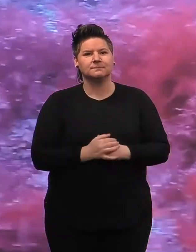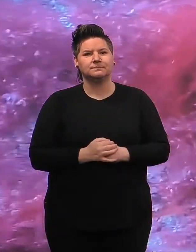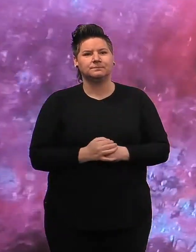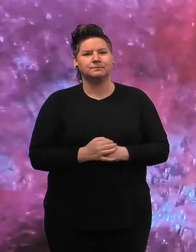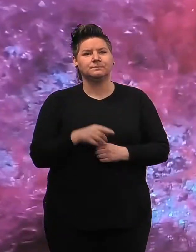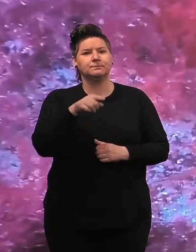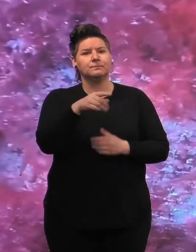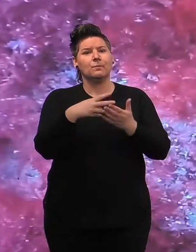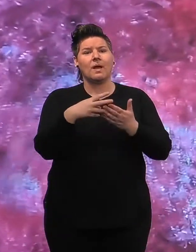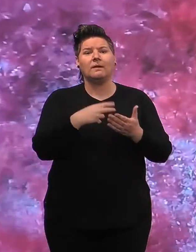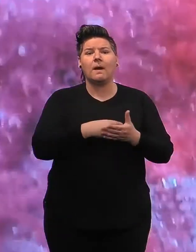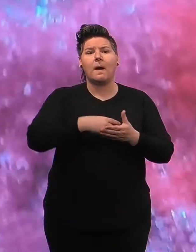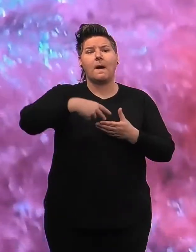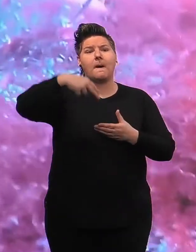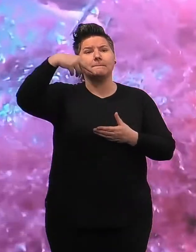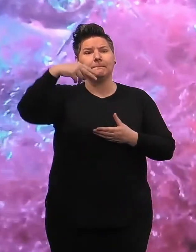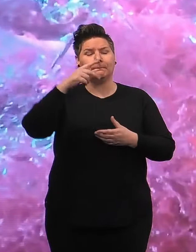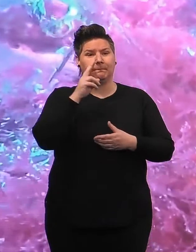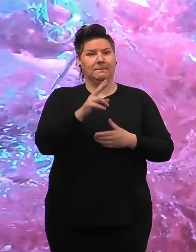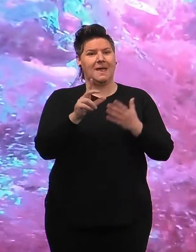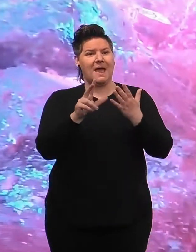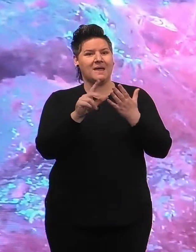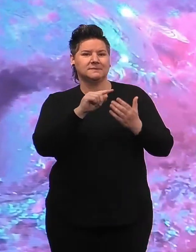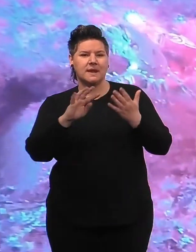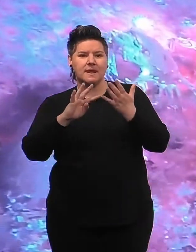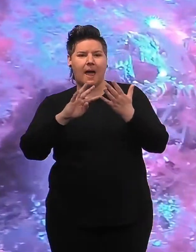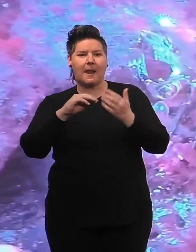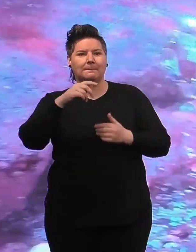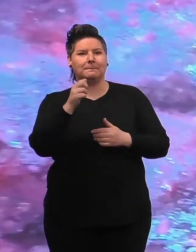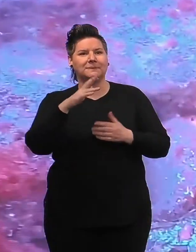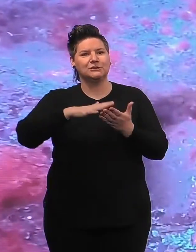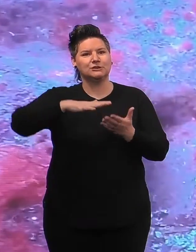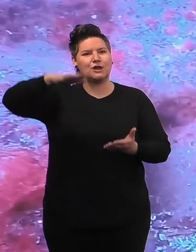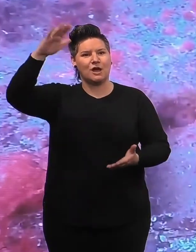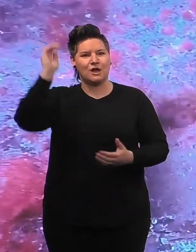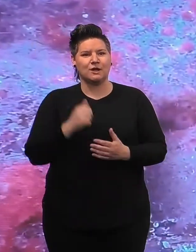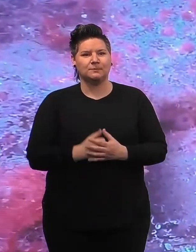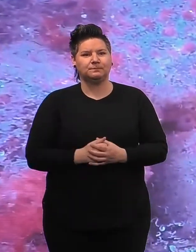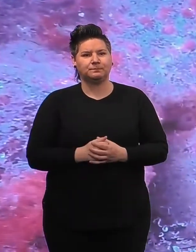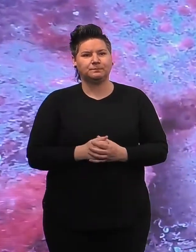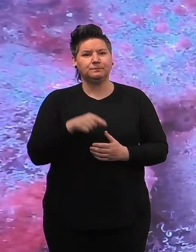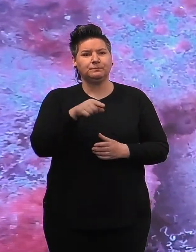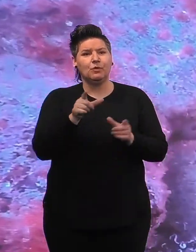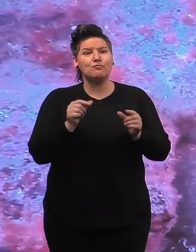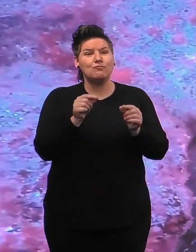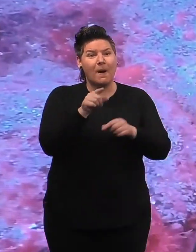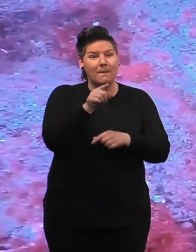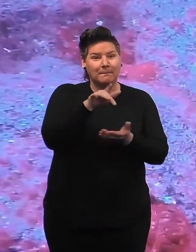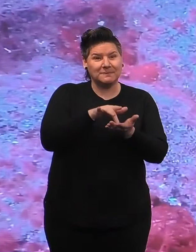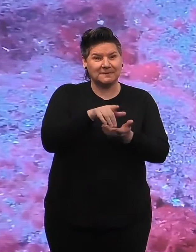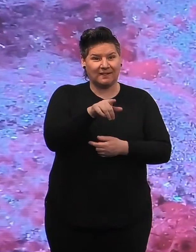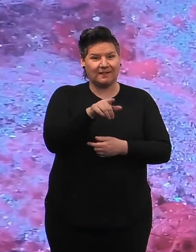seaweeds. So here we're up probably about 9-8 meters. And then this crab in the middle here is